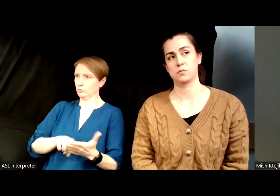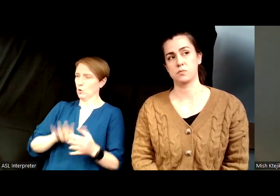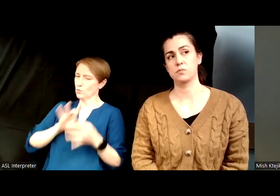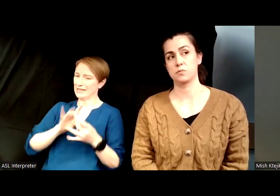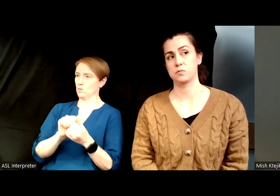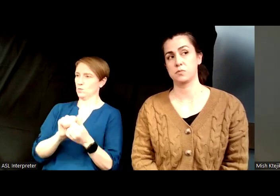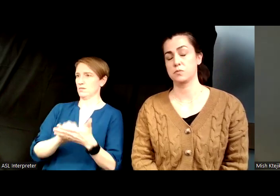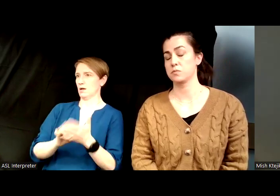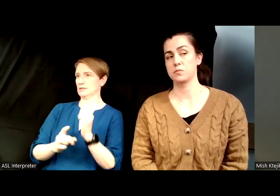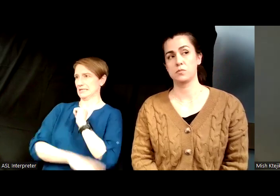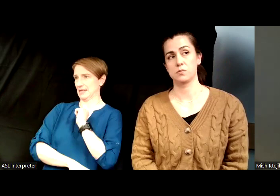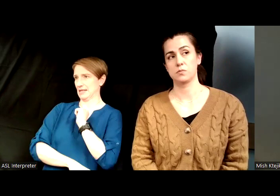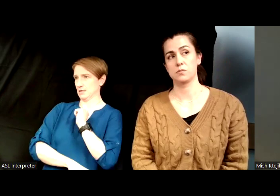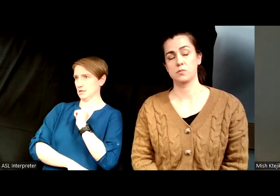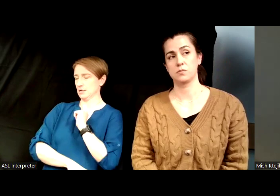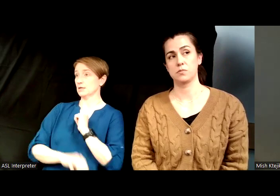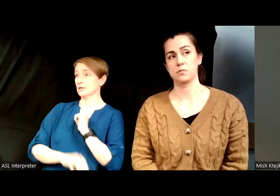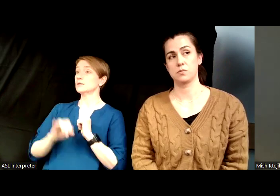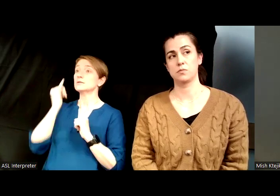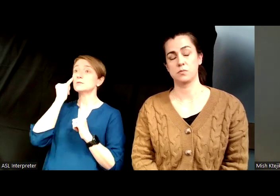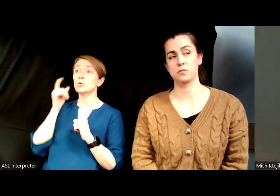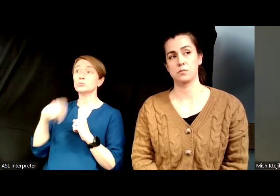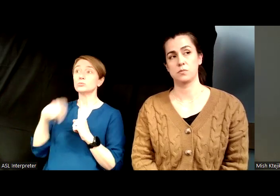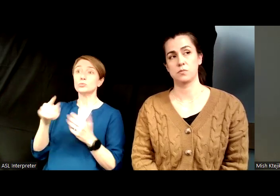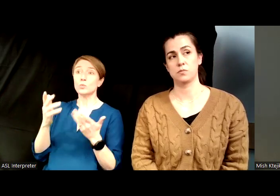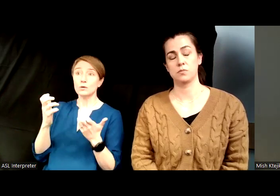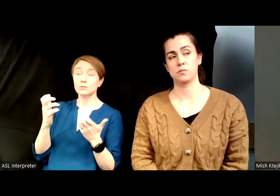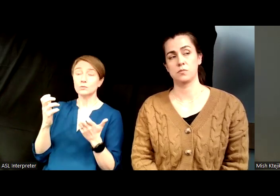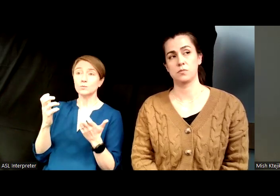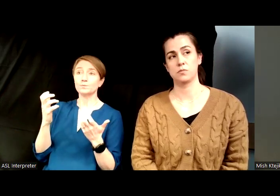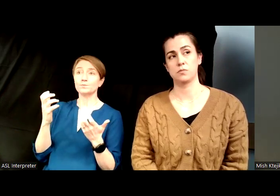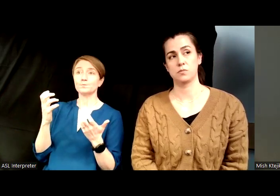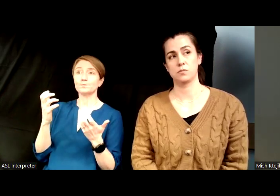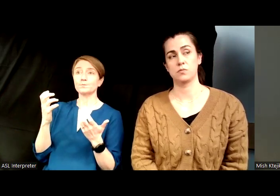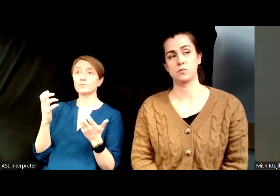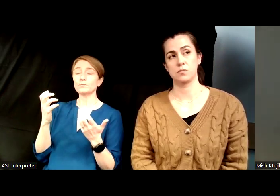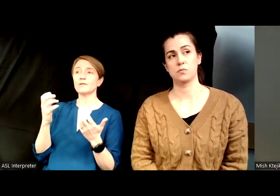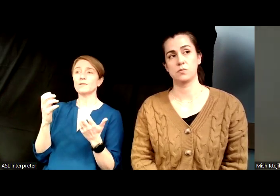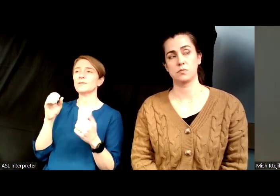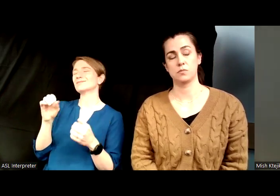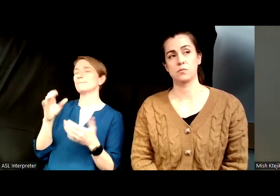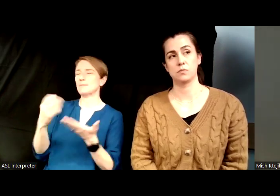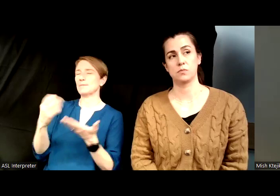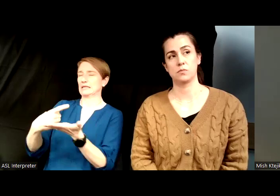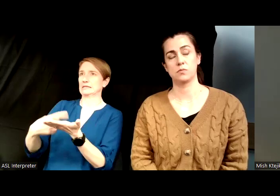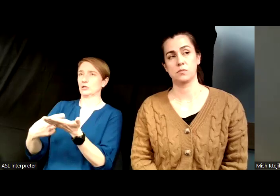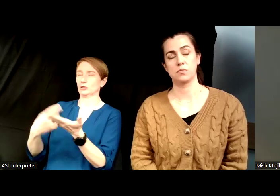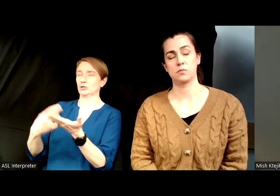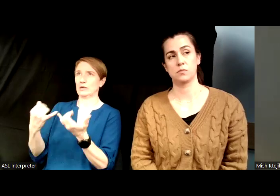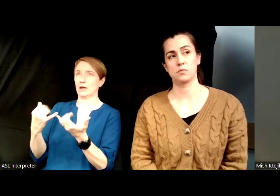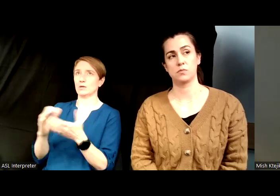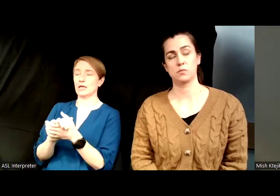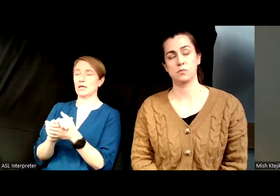discipline. Now, if you want, if what the discussion is that to obtain